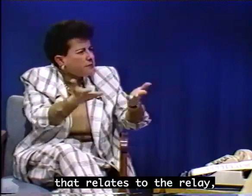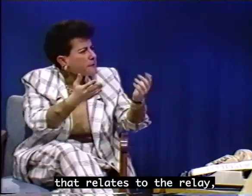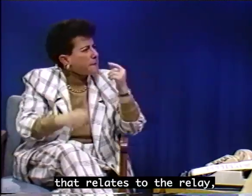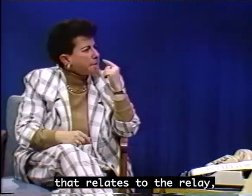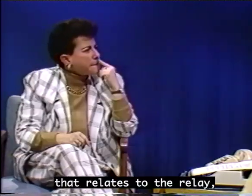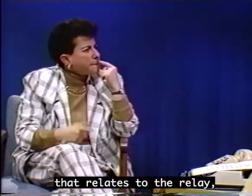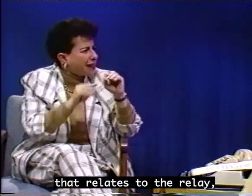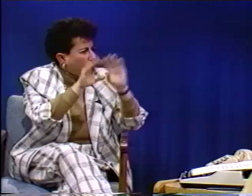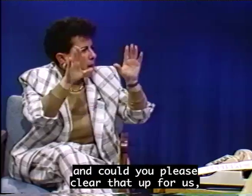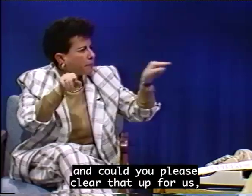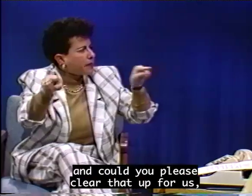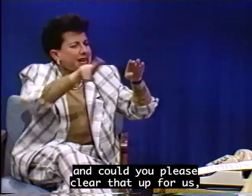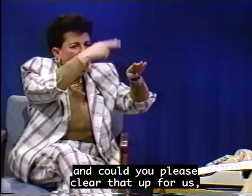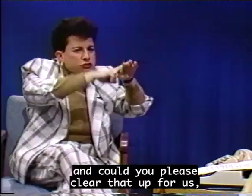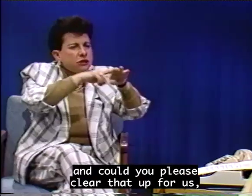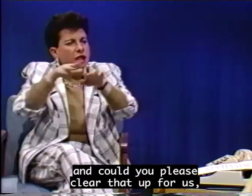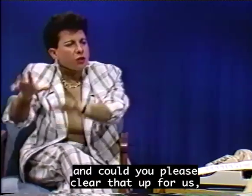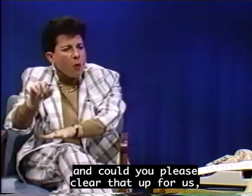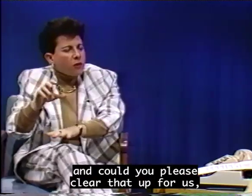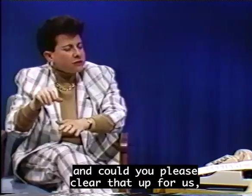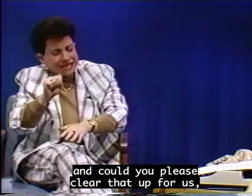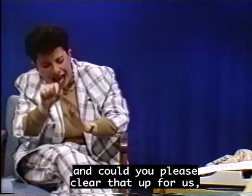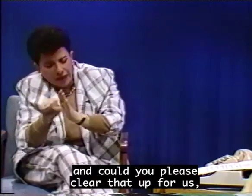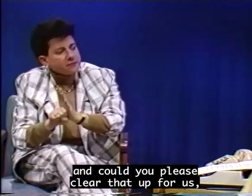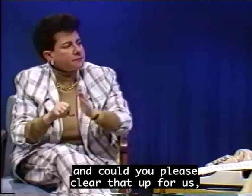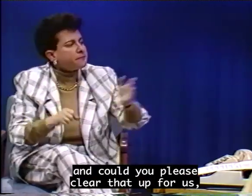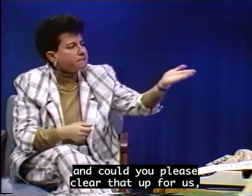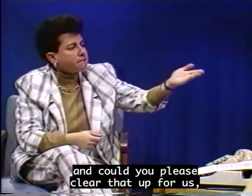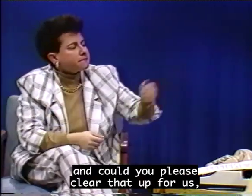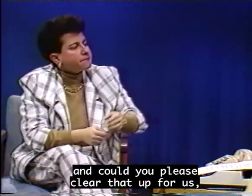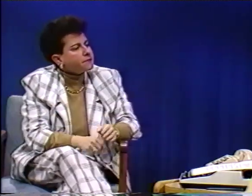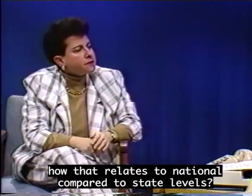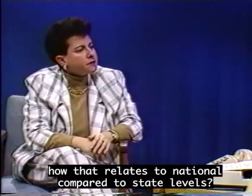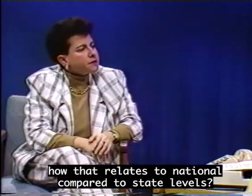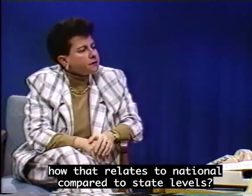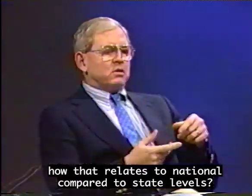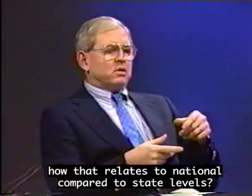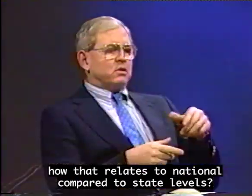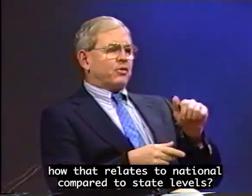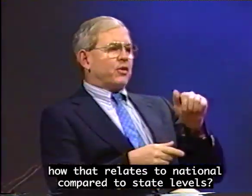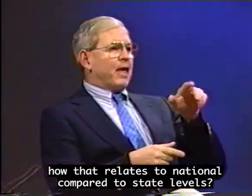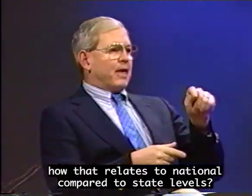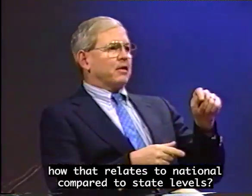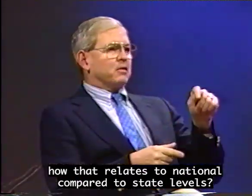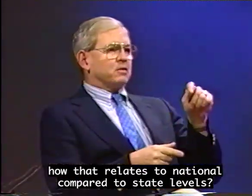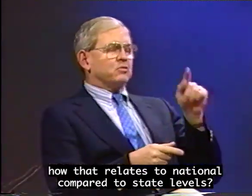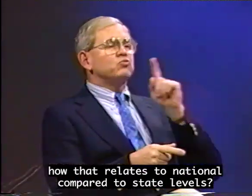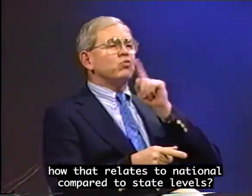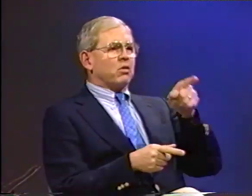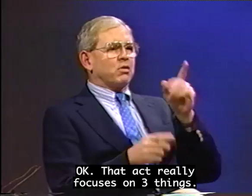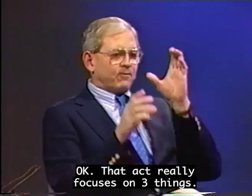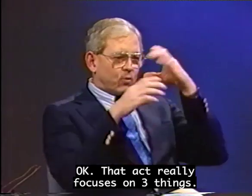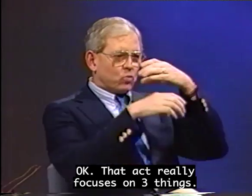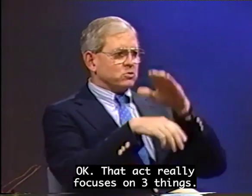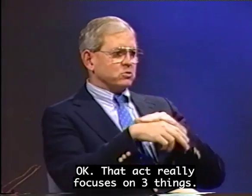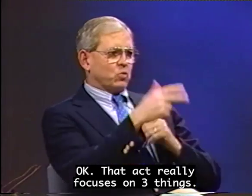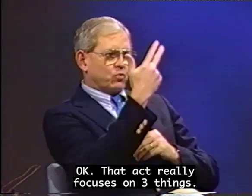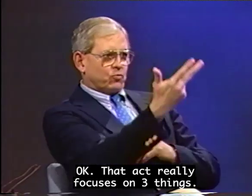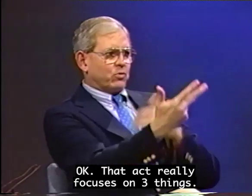relates to the relay, and could you please clear that up for us, how that relates to national compared to state levels? Okay, that